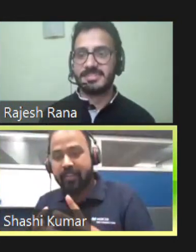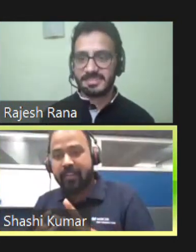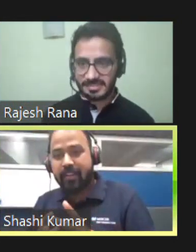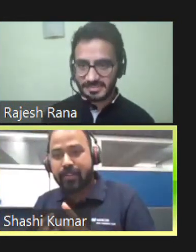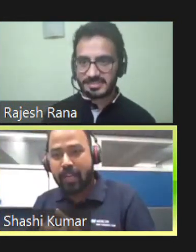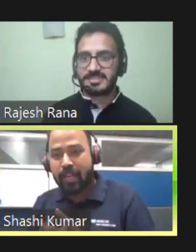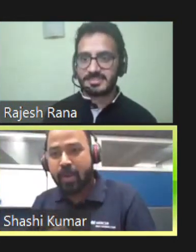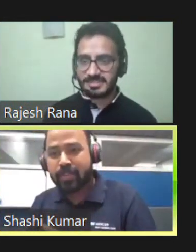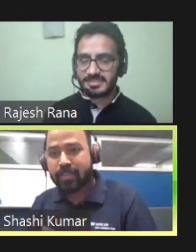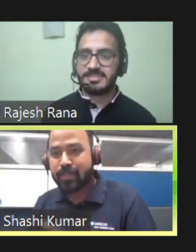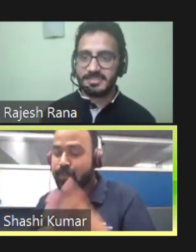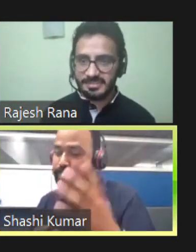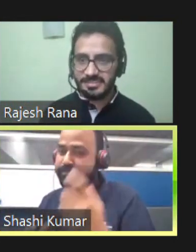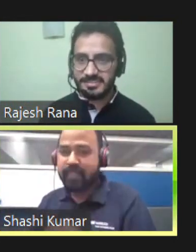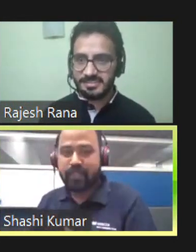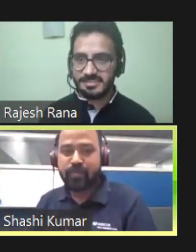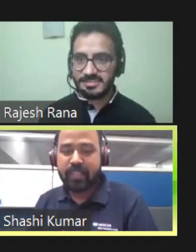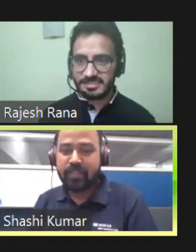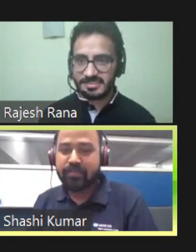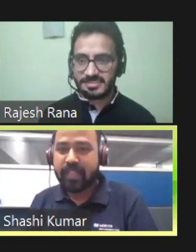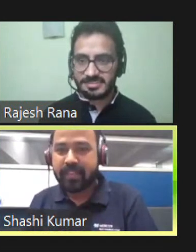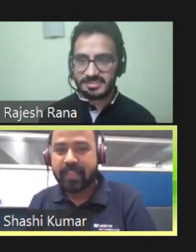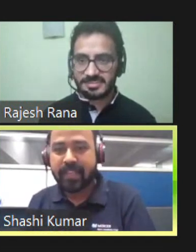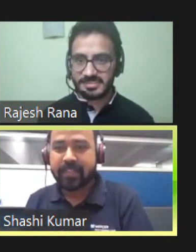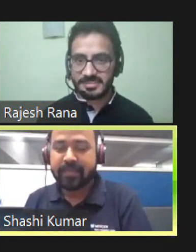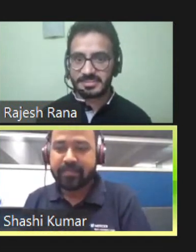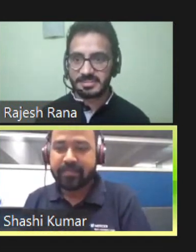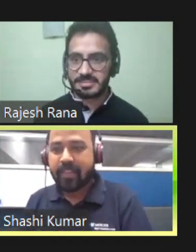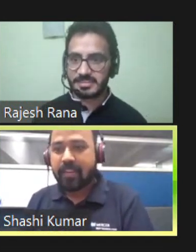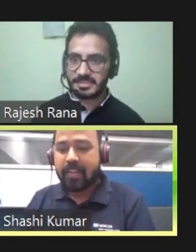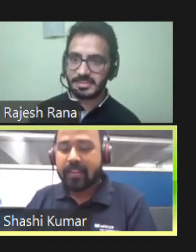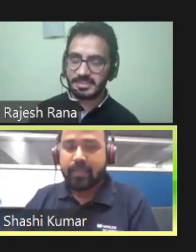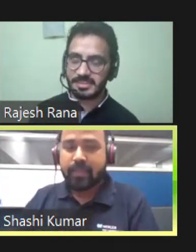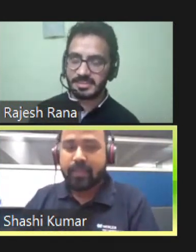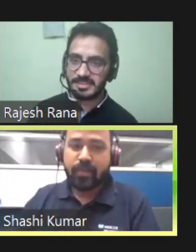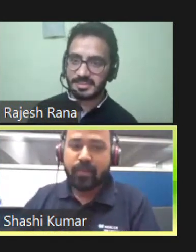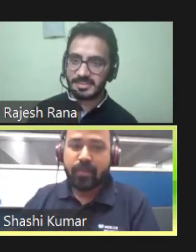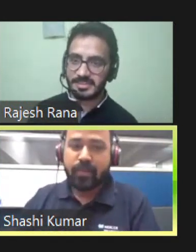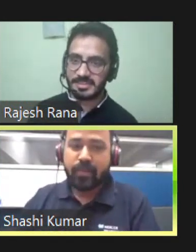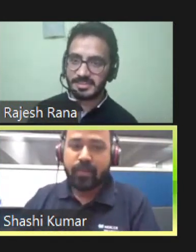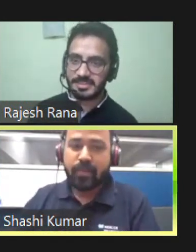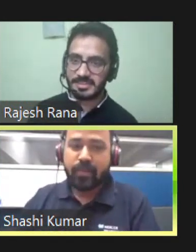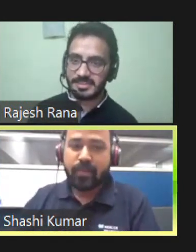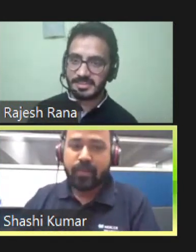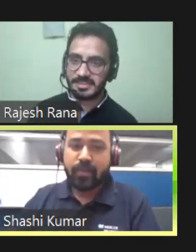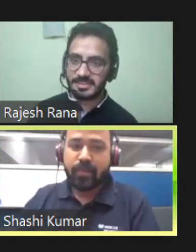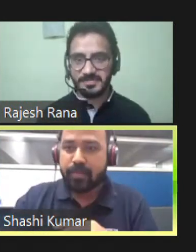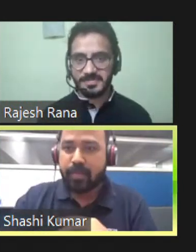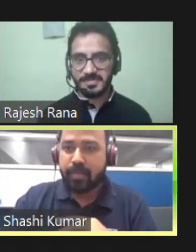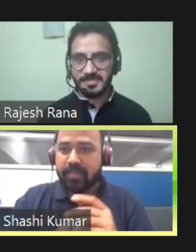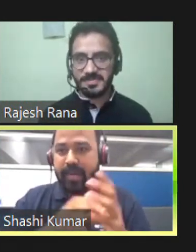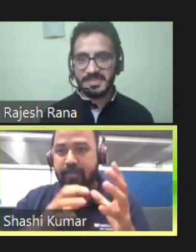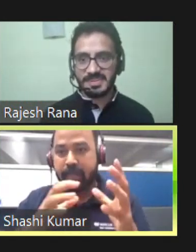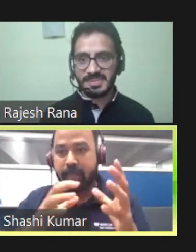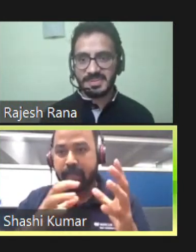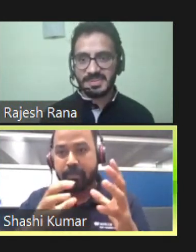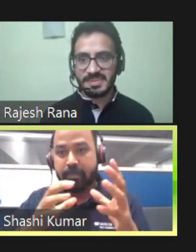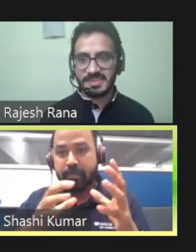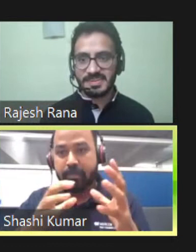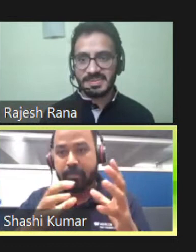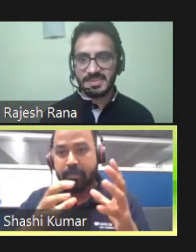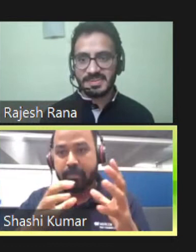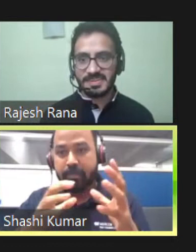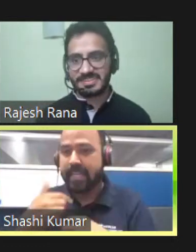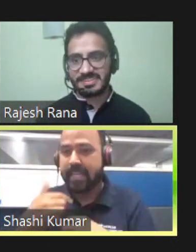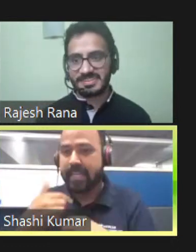story is all about. So that's wonderful. So yes, you got the fact that there's no proper grammar, but